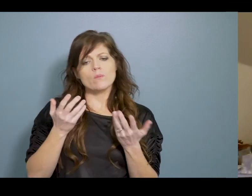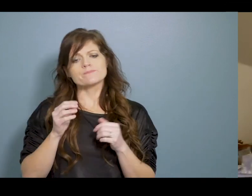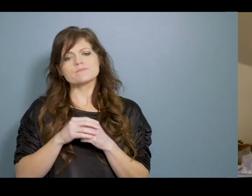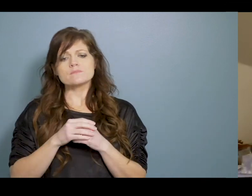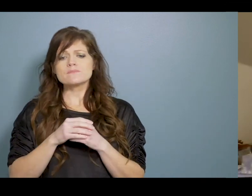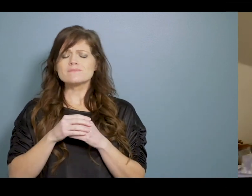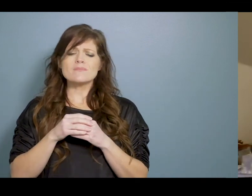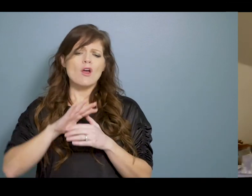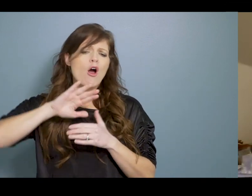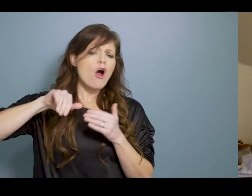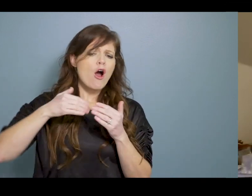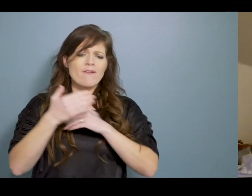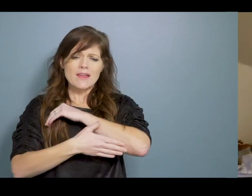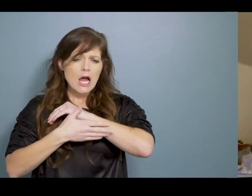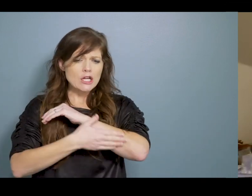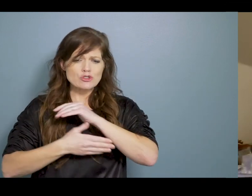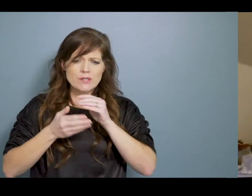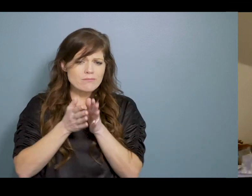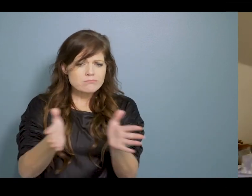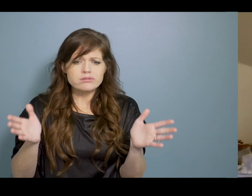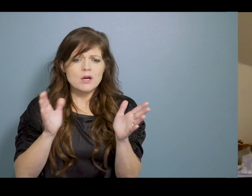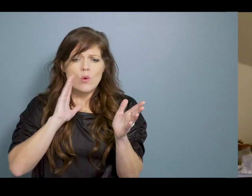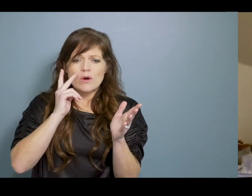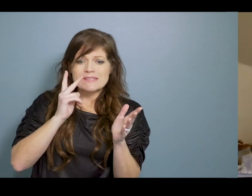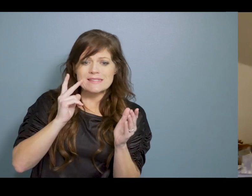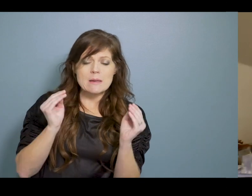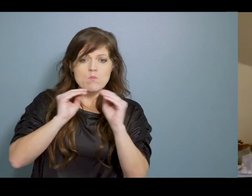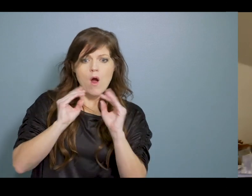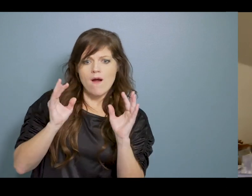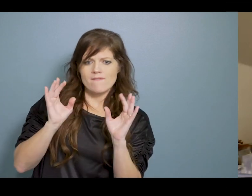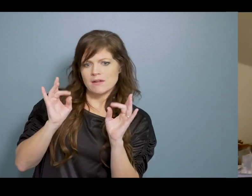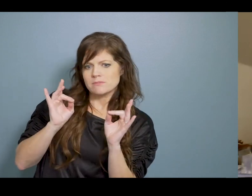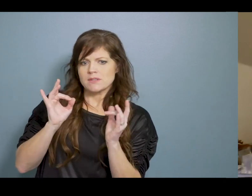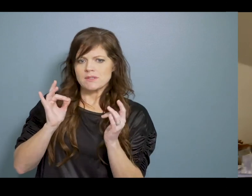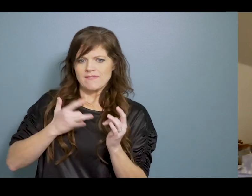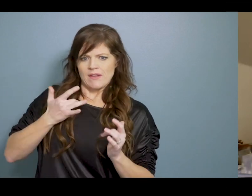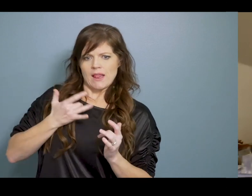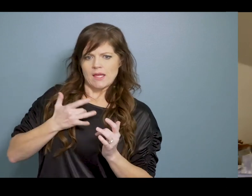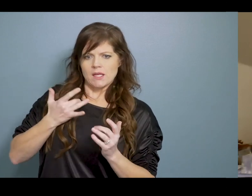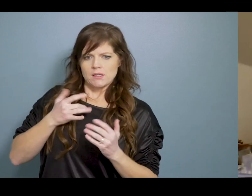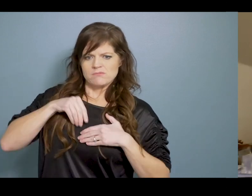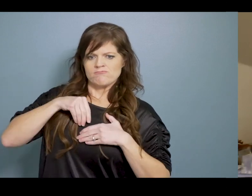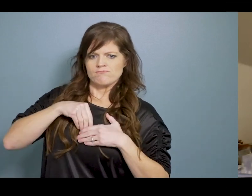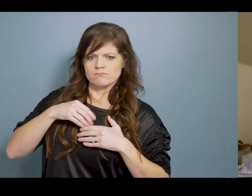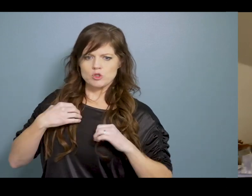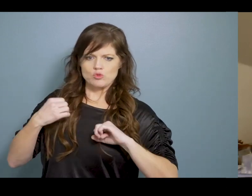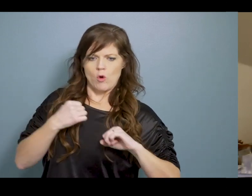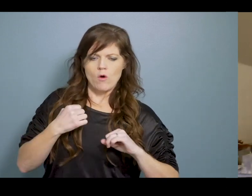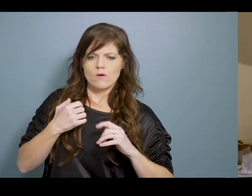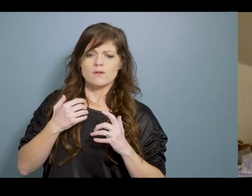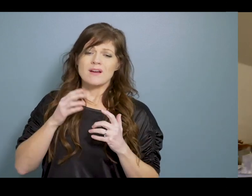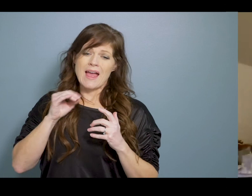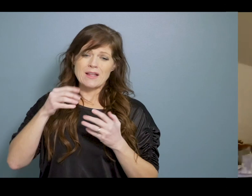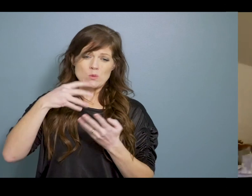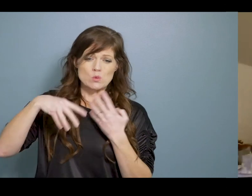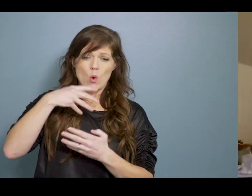that, there is this heightened issue about how people feel, and social discord has become something